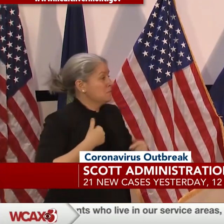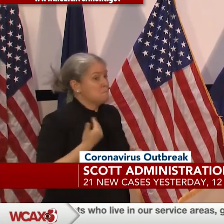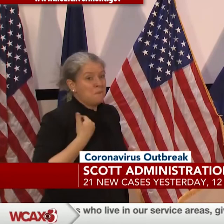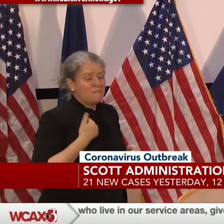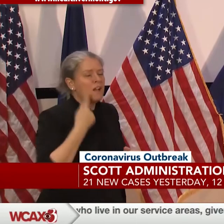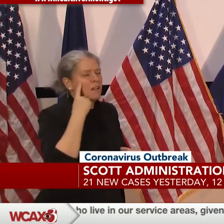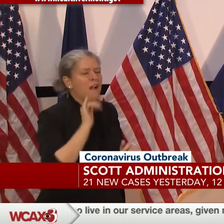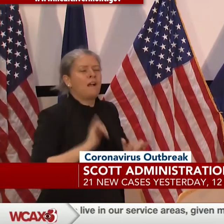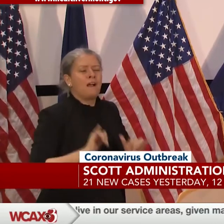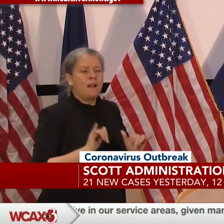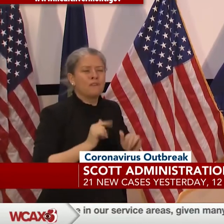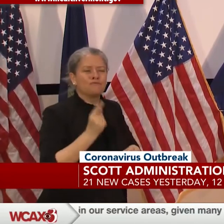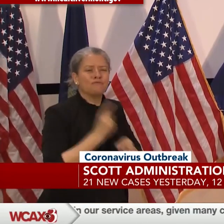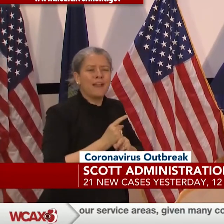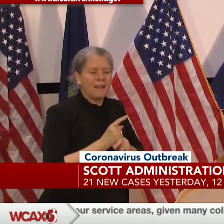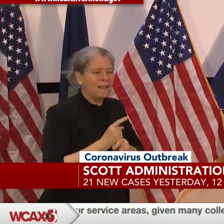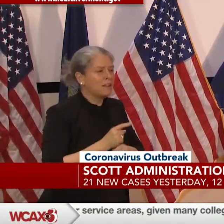not